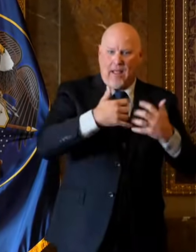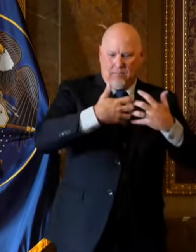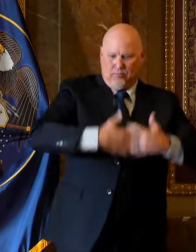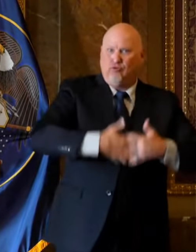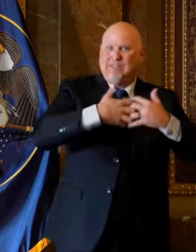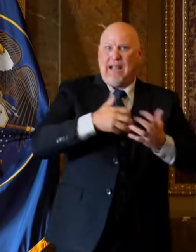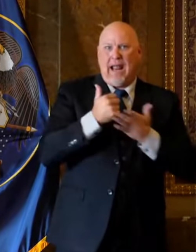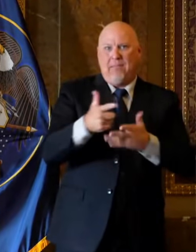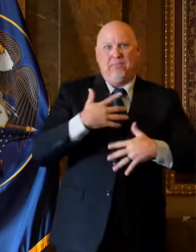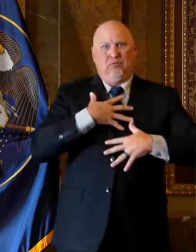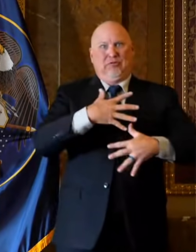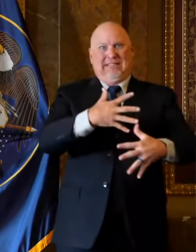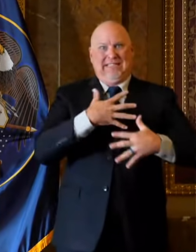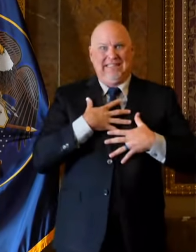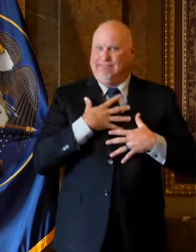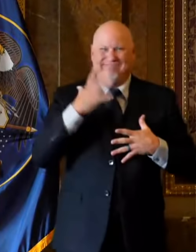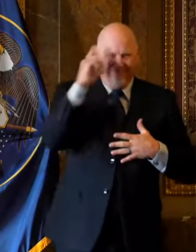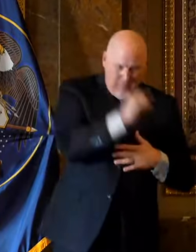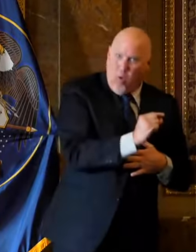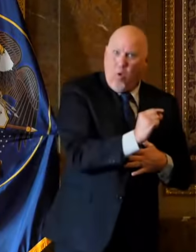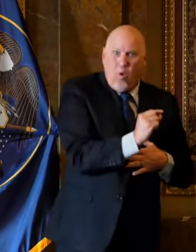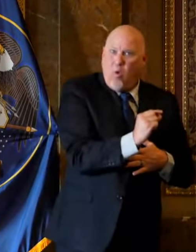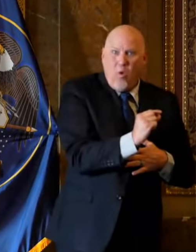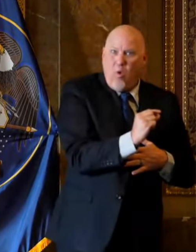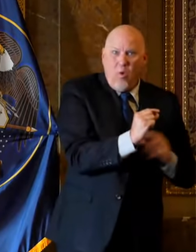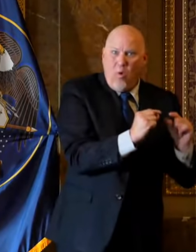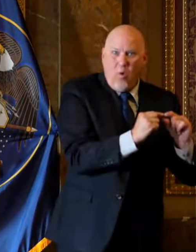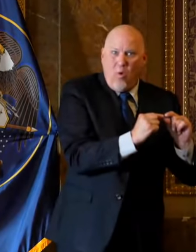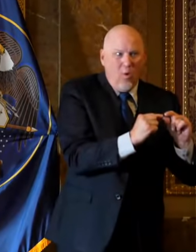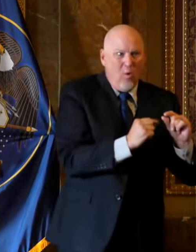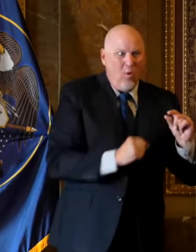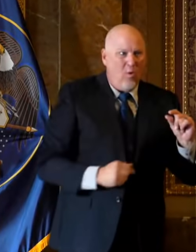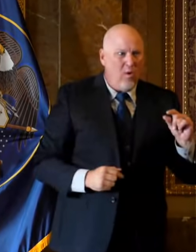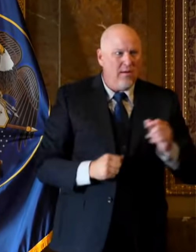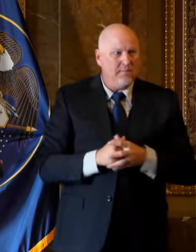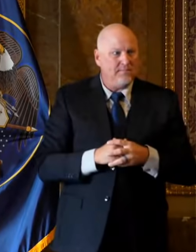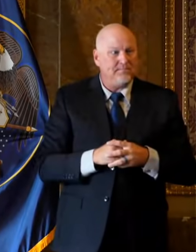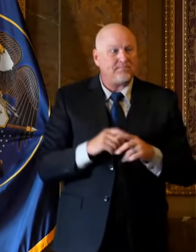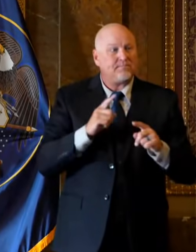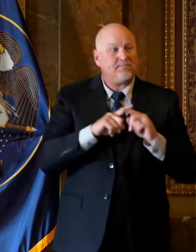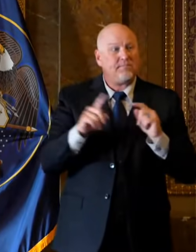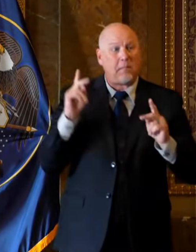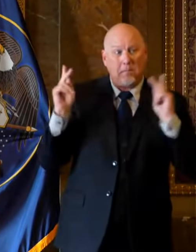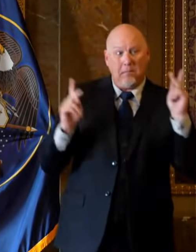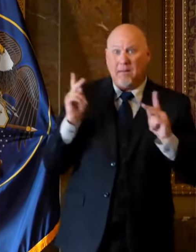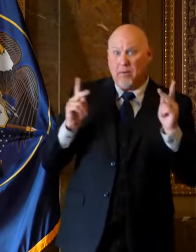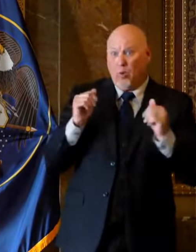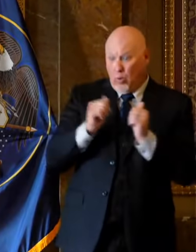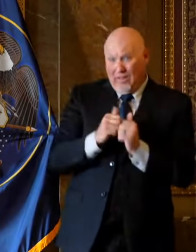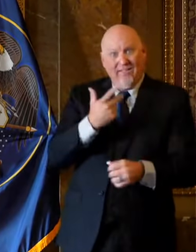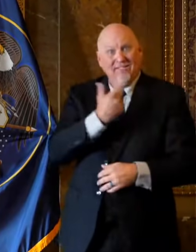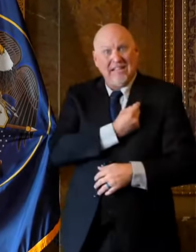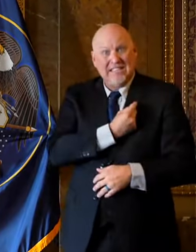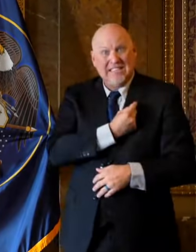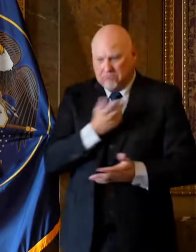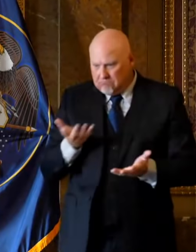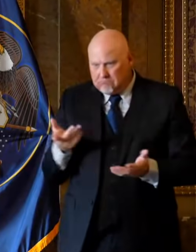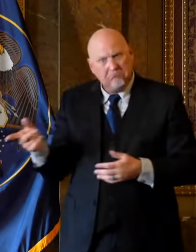one of them at the end of a shift in the evening, and my nursing colleagues were